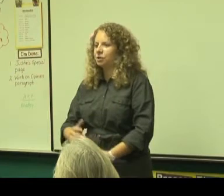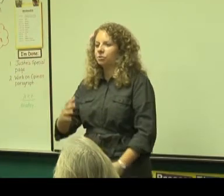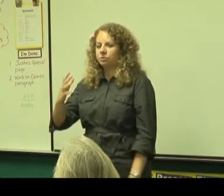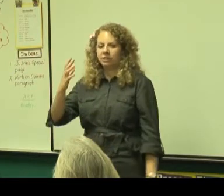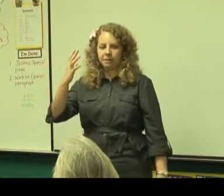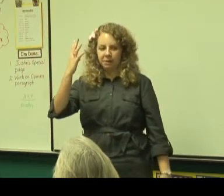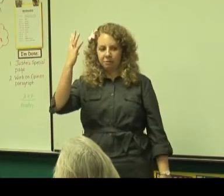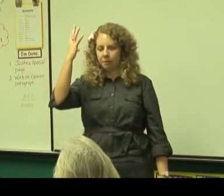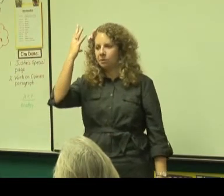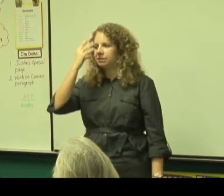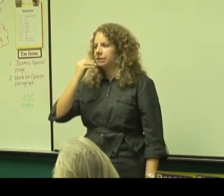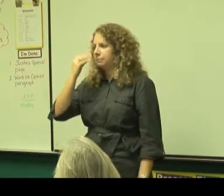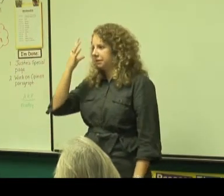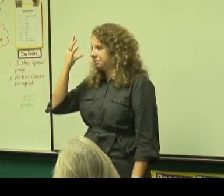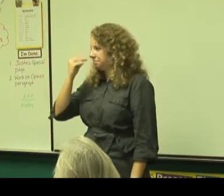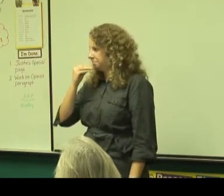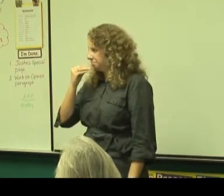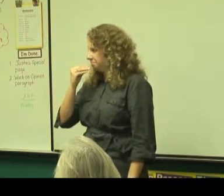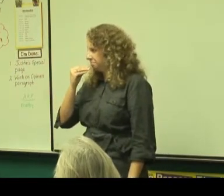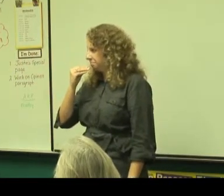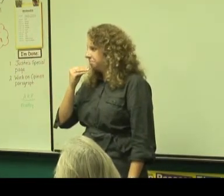so sleeping, remember sleeping.